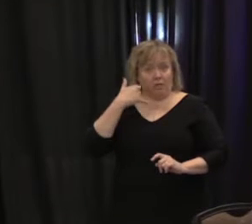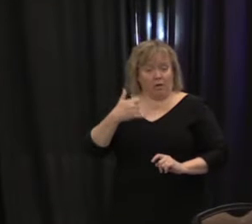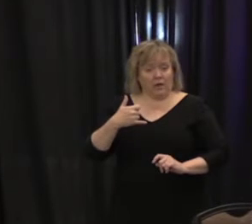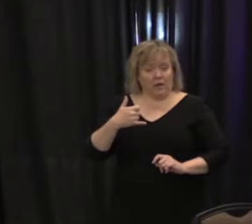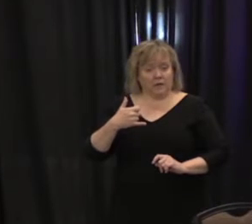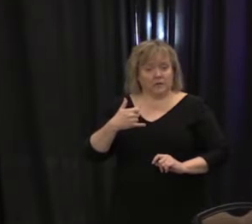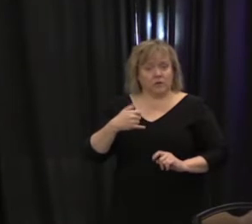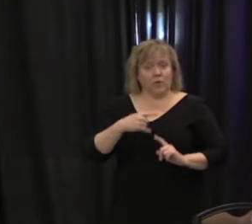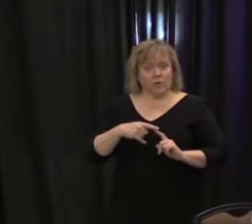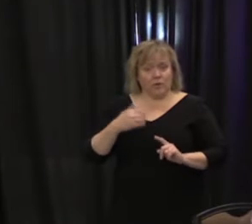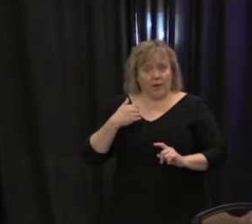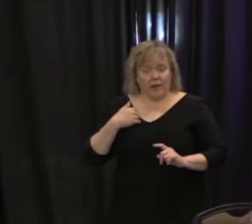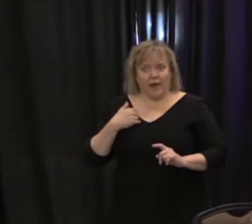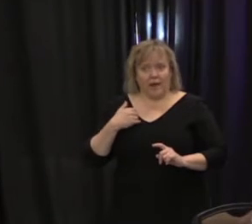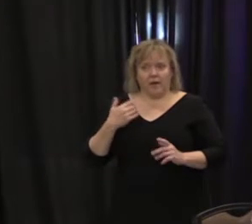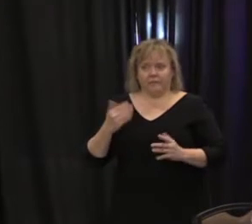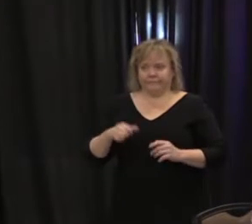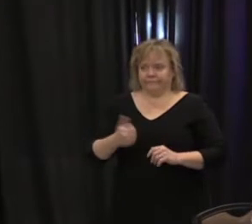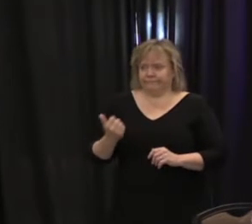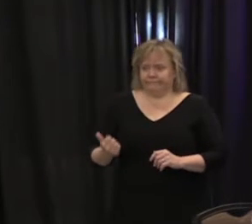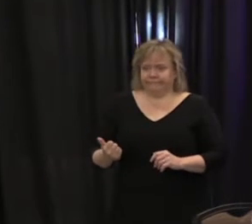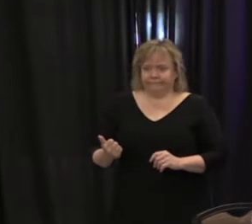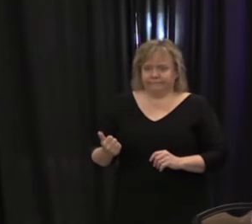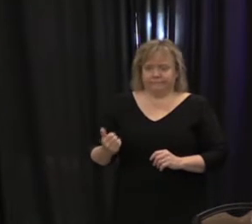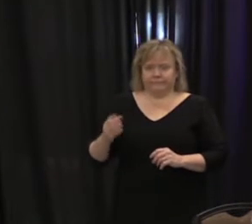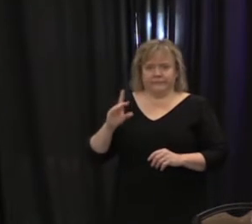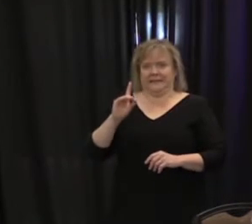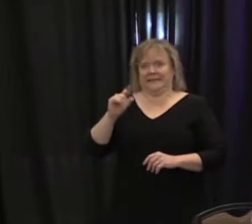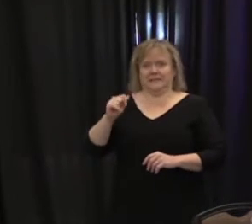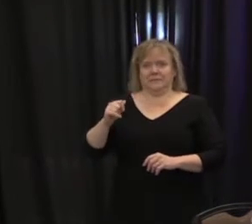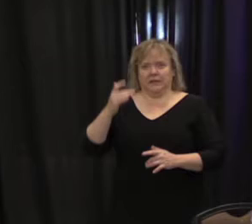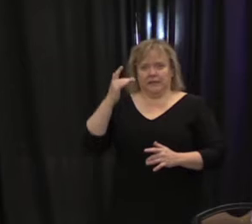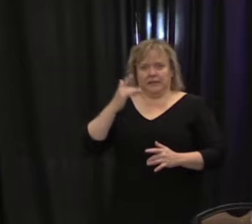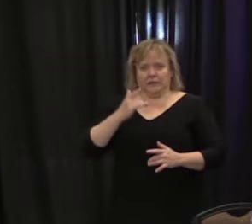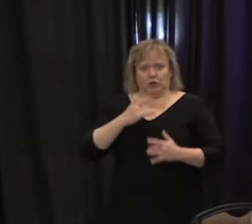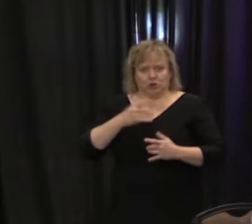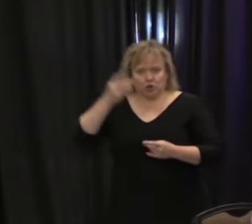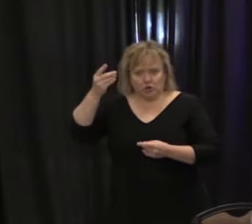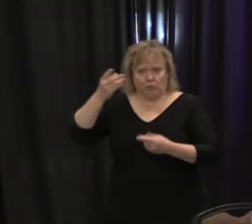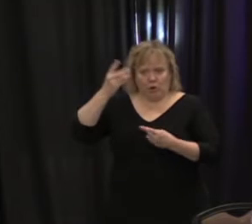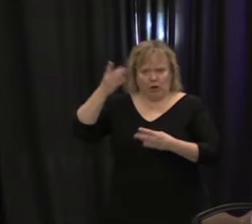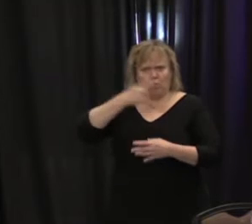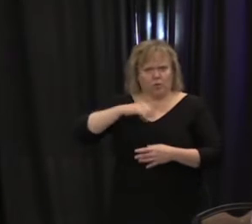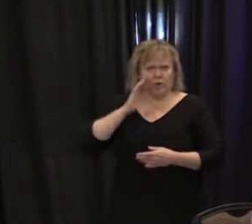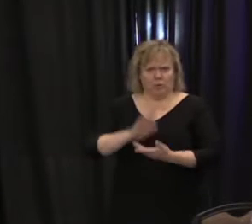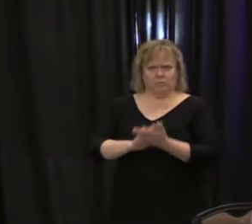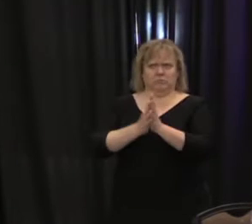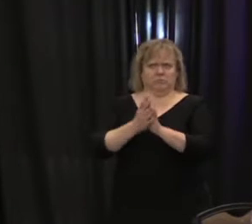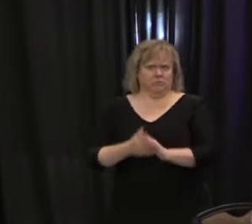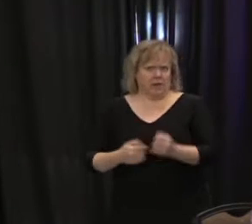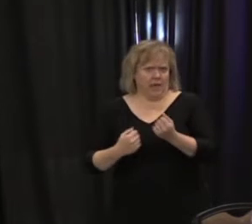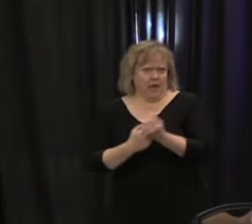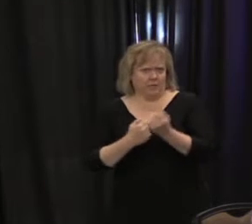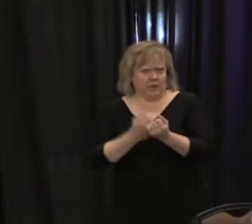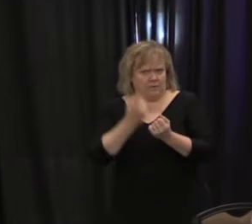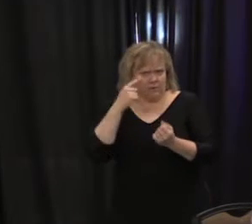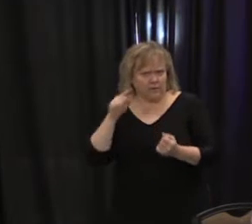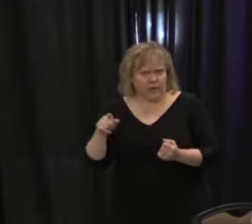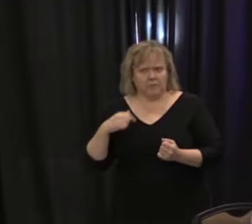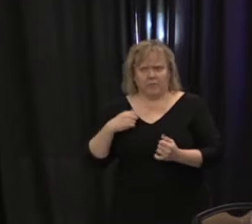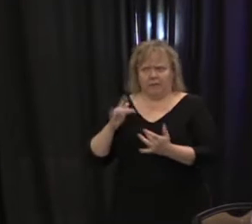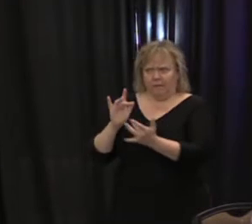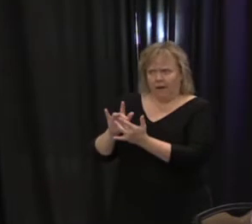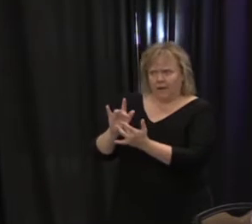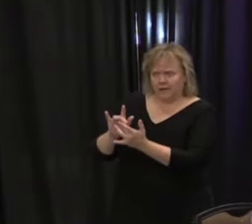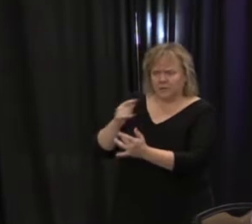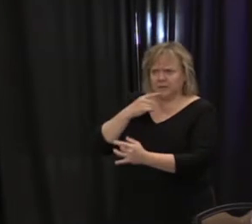any, disability concerns are brought up, we definitely advocate for those callers by calling the clinic to make sure that they're aware